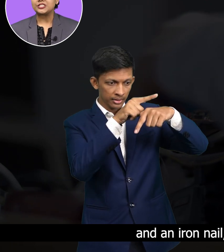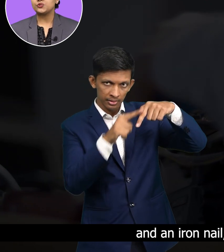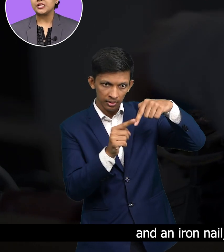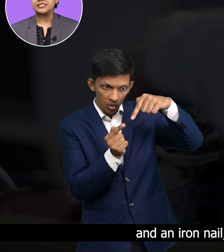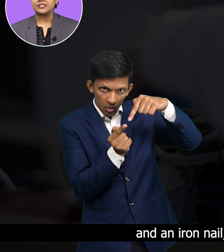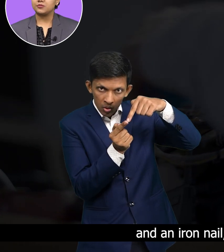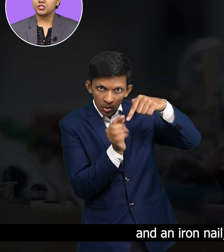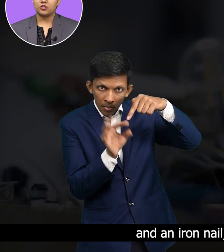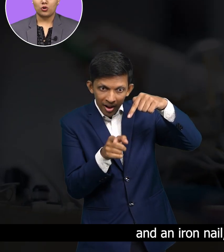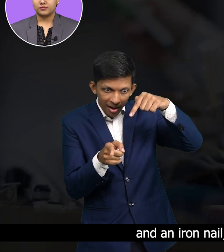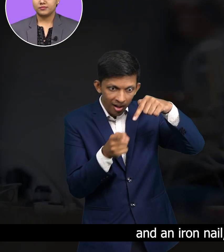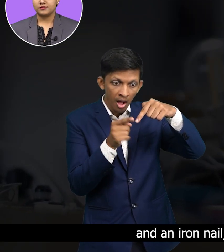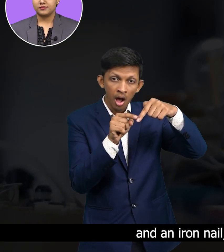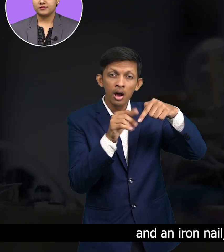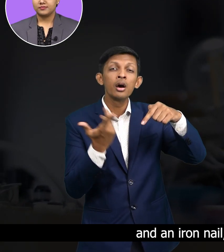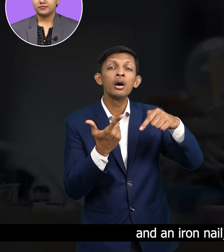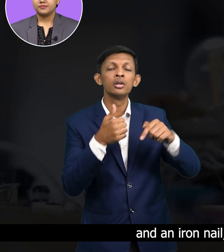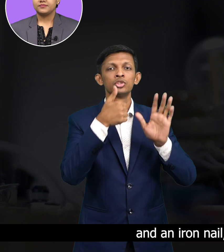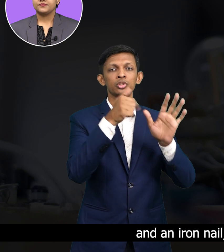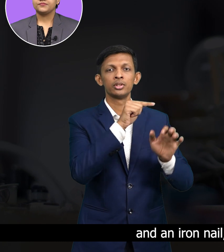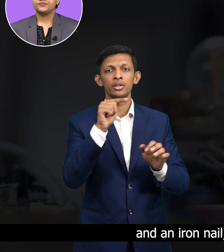about 6 to 10 centimeter long.